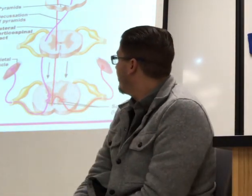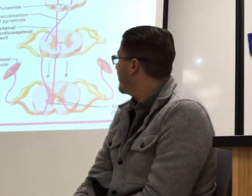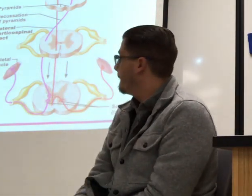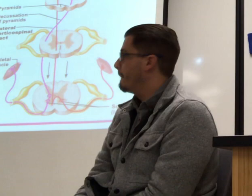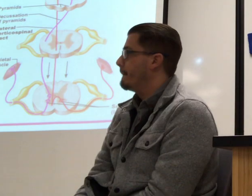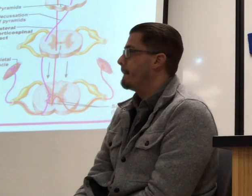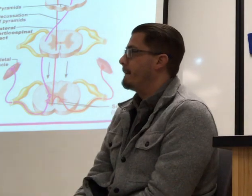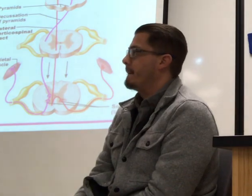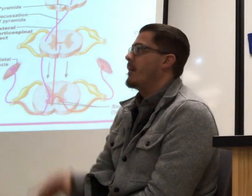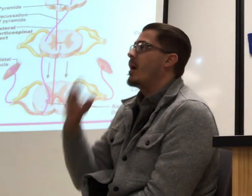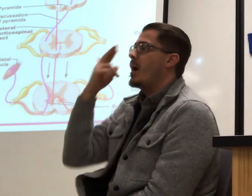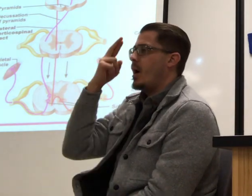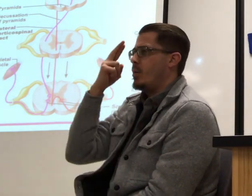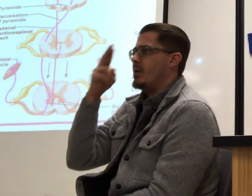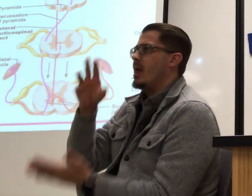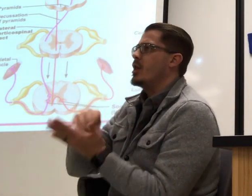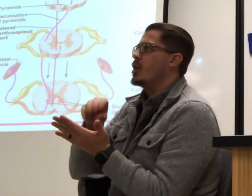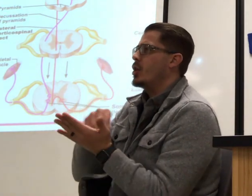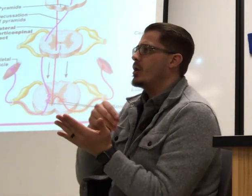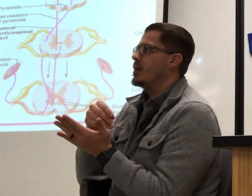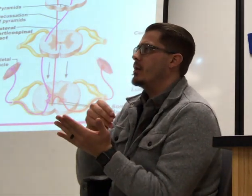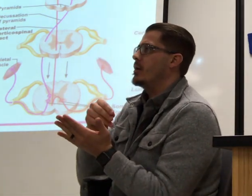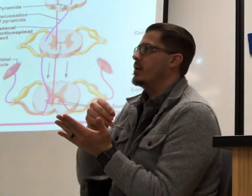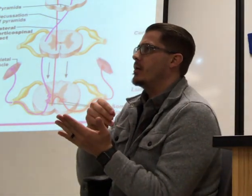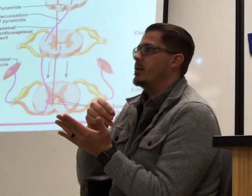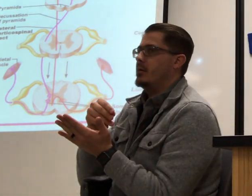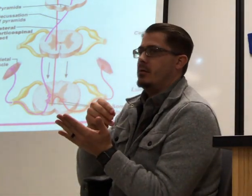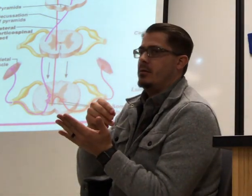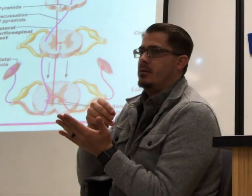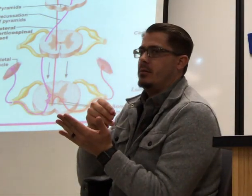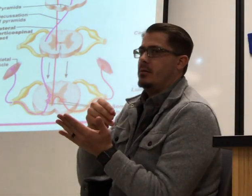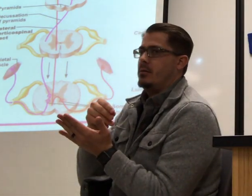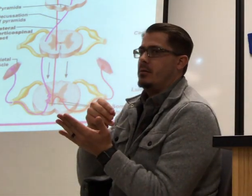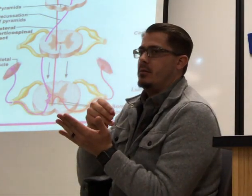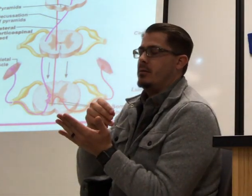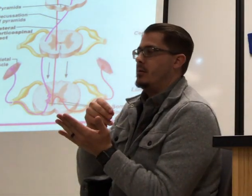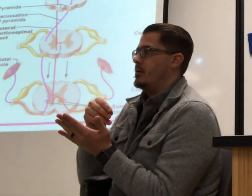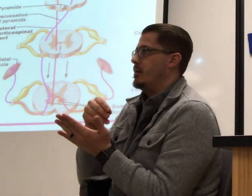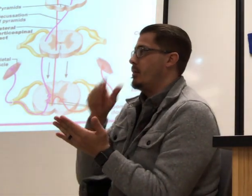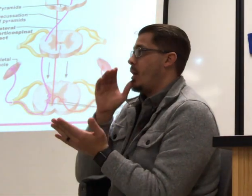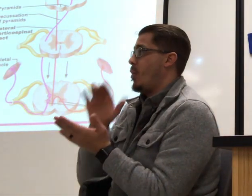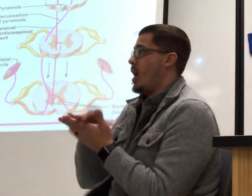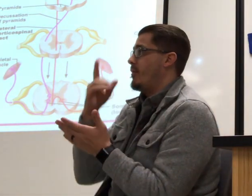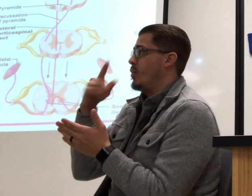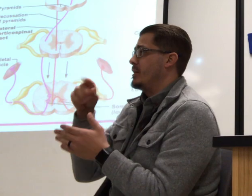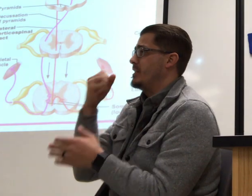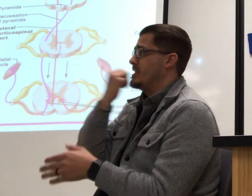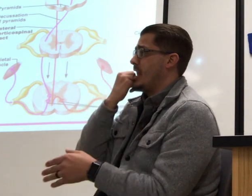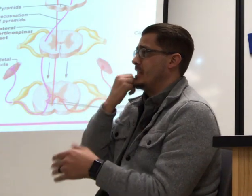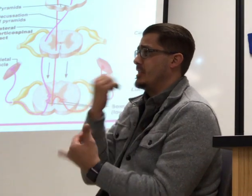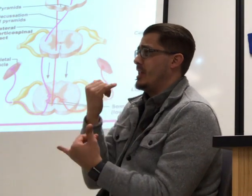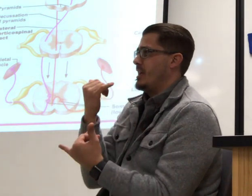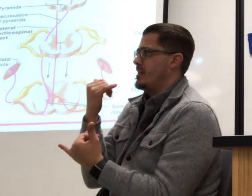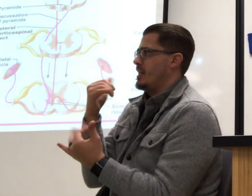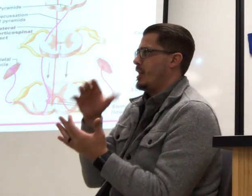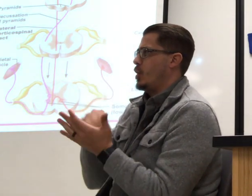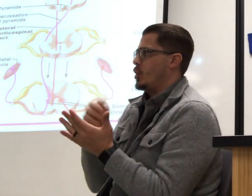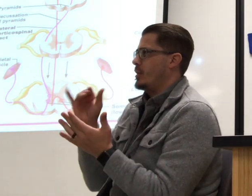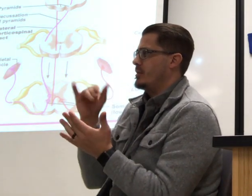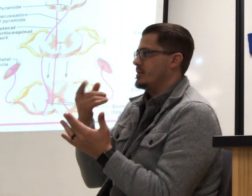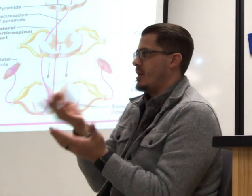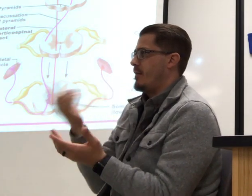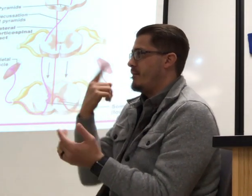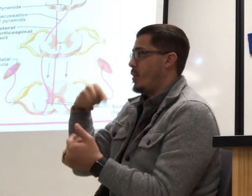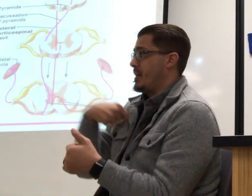I realized learning this stuff, my son went to the dentist today. My wife sent me pictures. Learning this stuff to me was like, it's like going to the dentist. It's